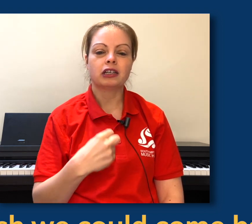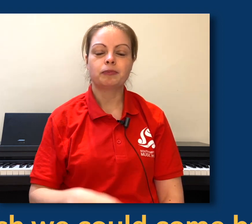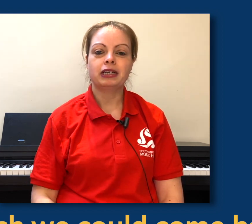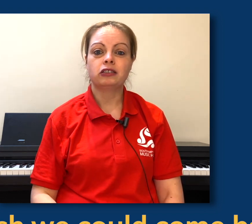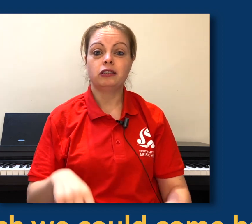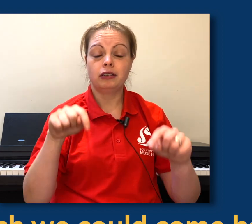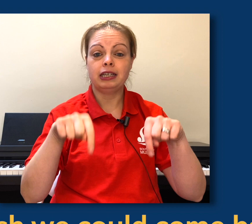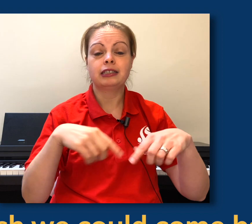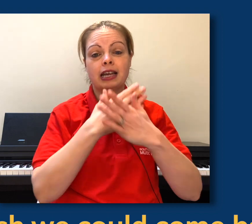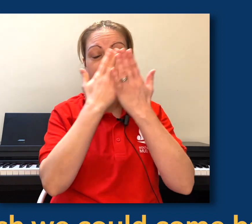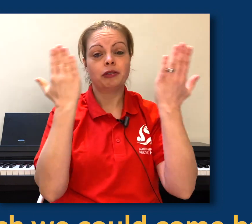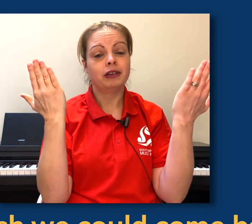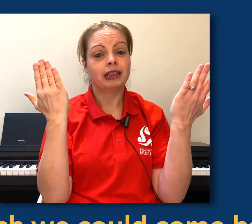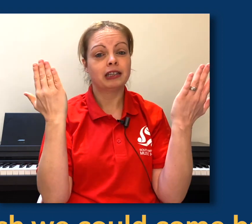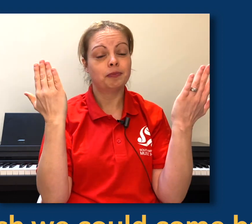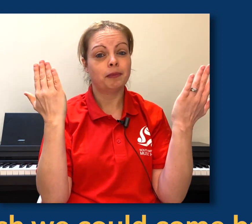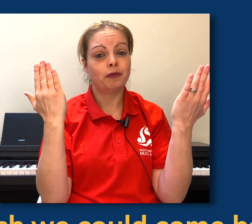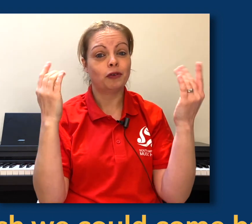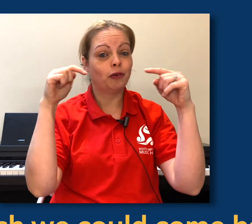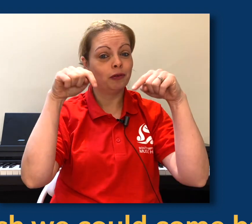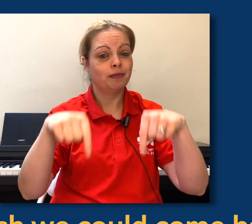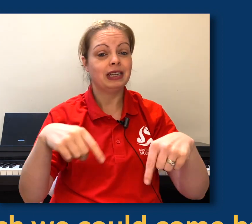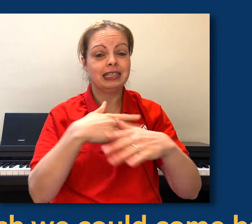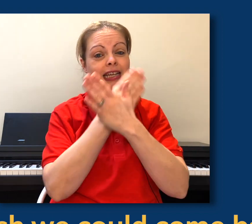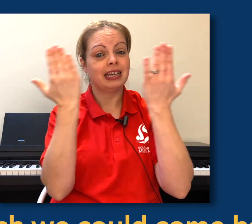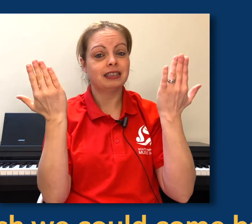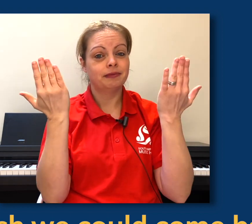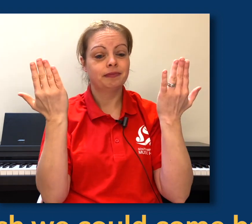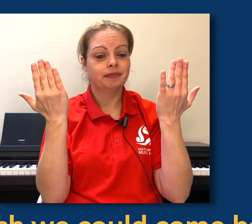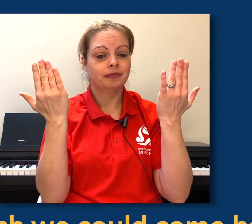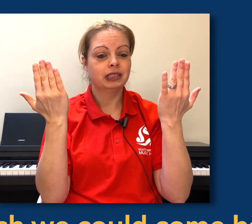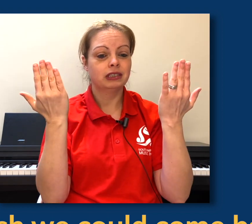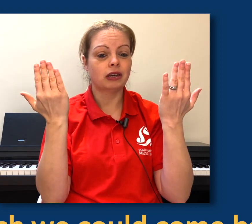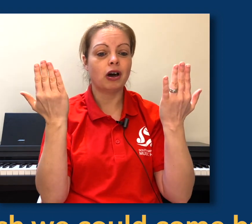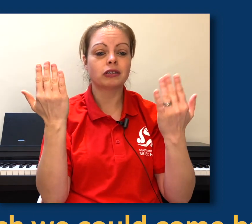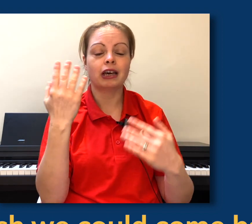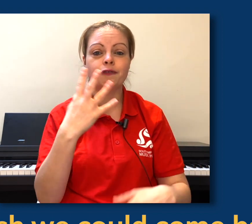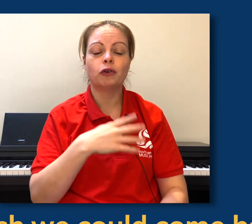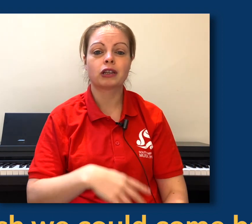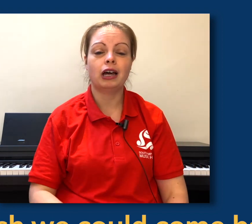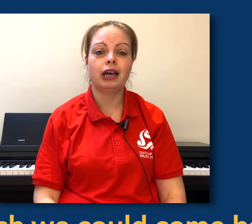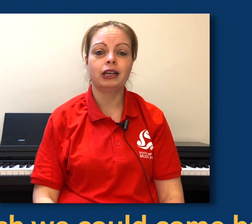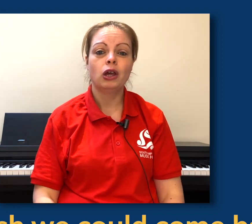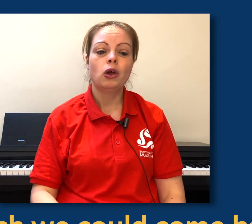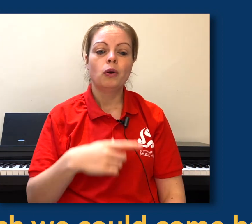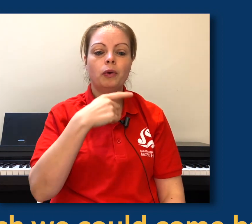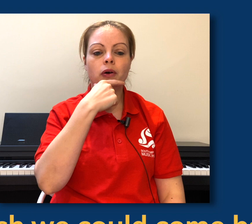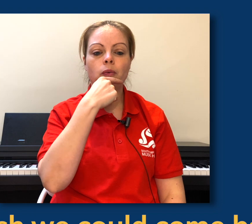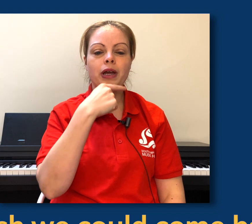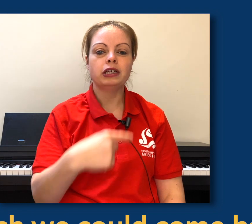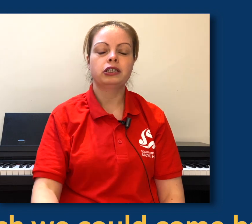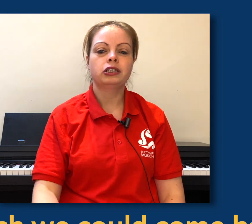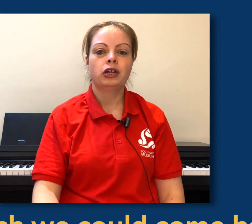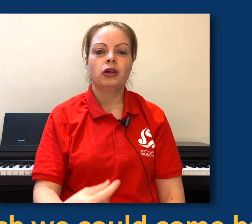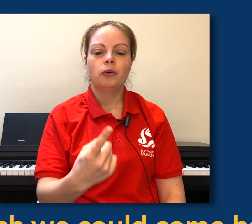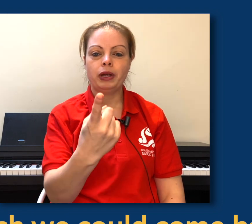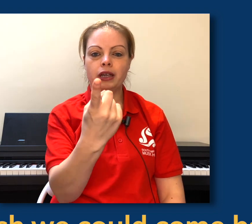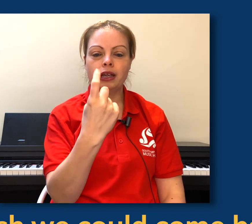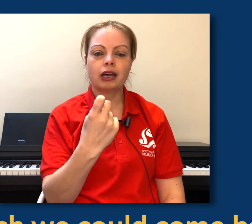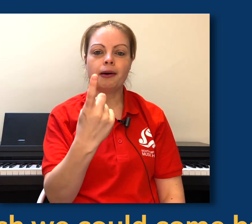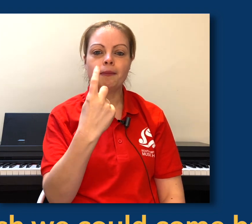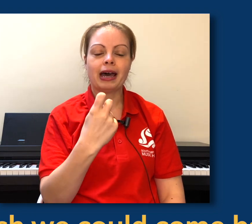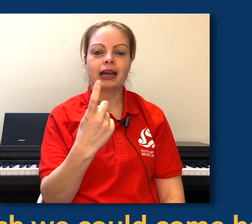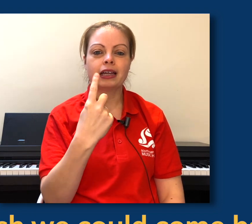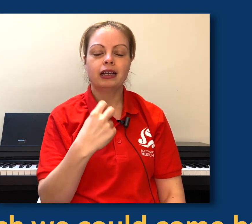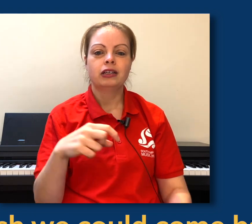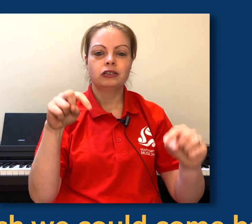And then last bit to these days, we've learnt that bit before, these days. So whole of that fourth line, we'll wish we